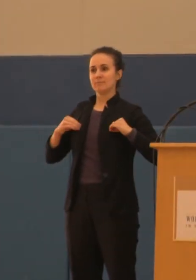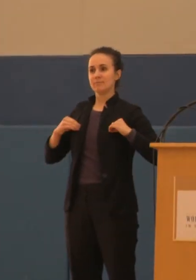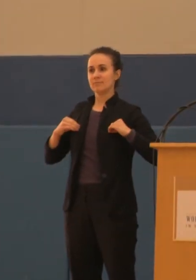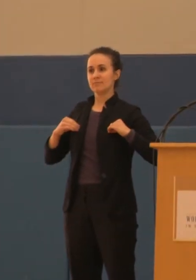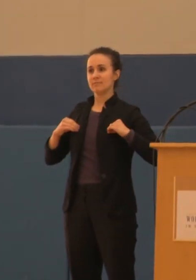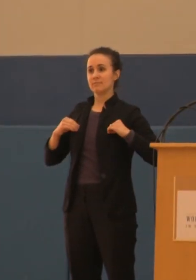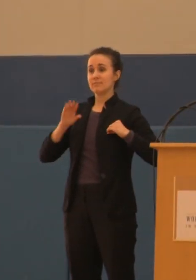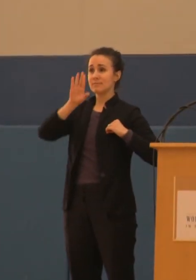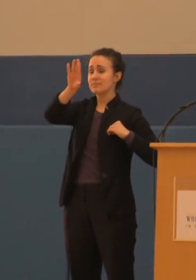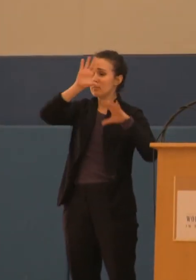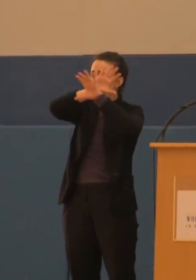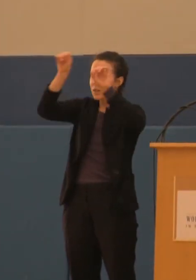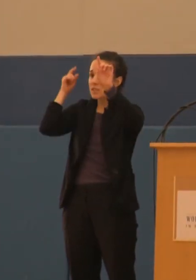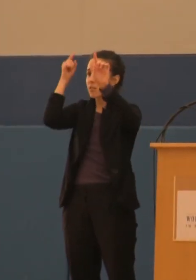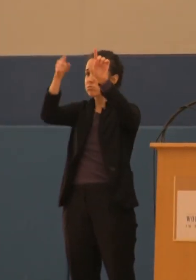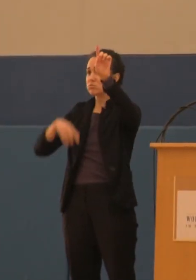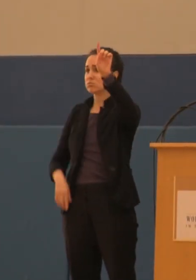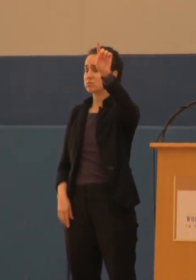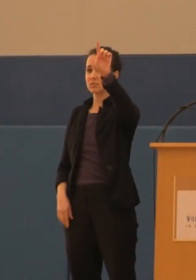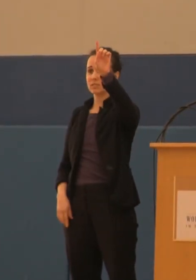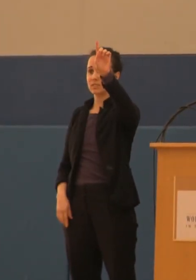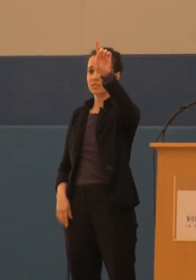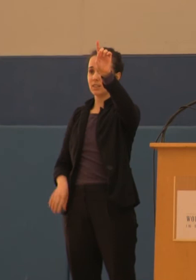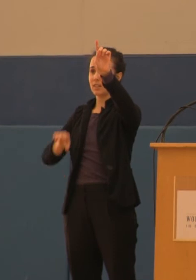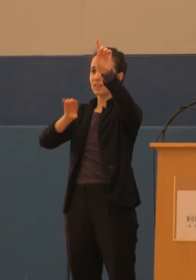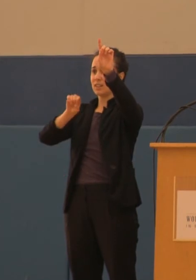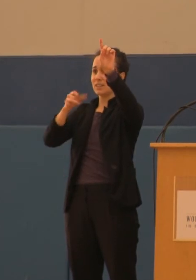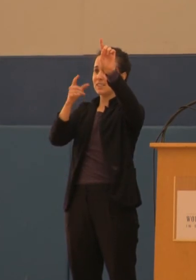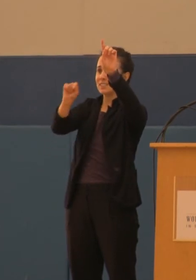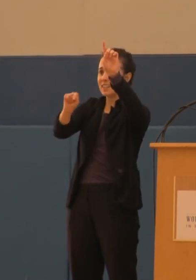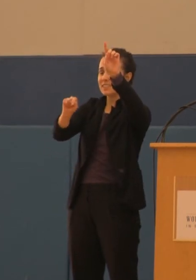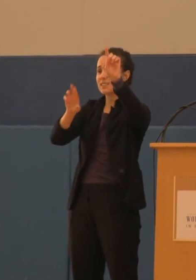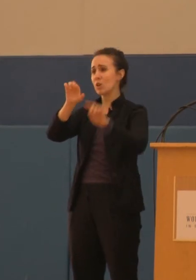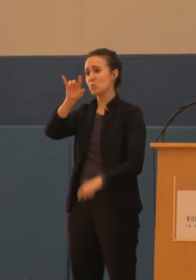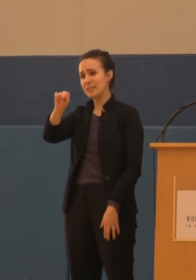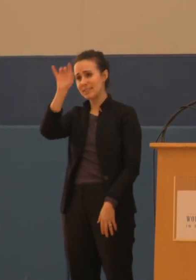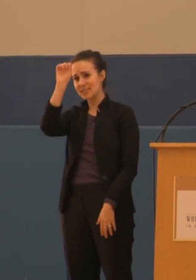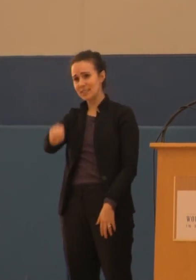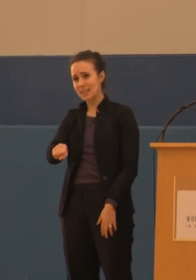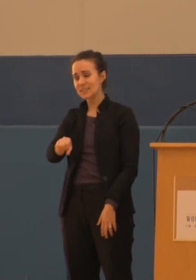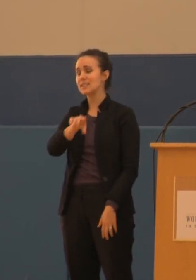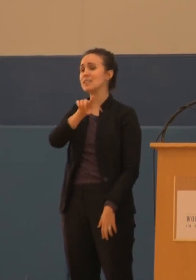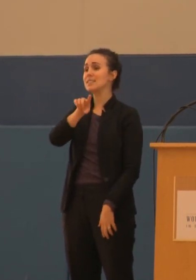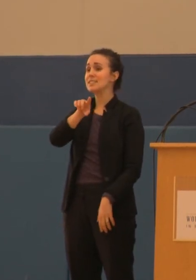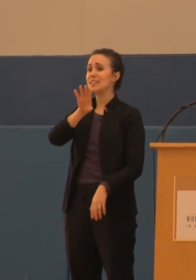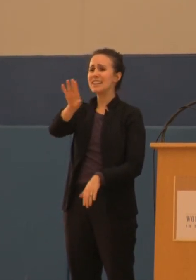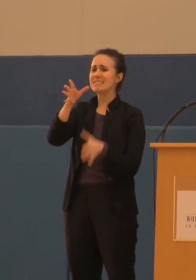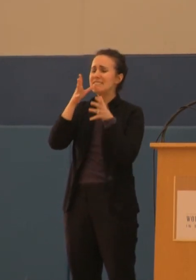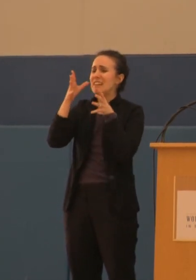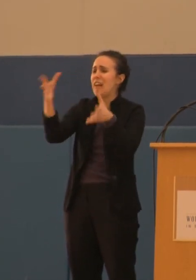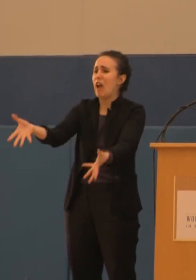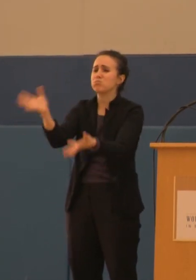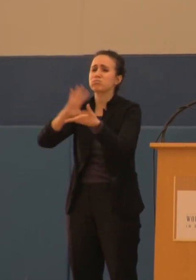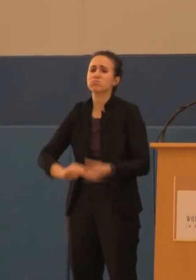that this president is not only a sexist and a racist, but that his